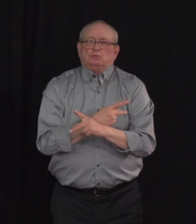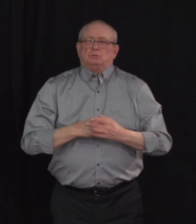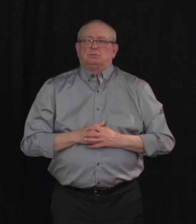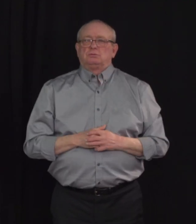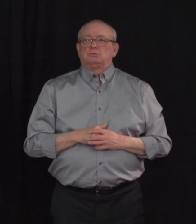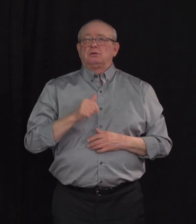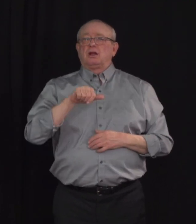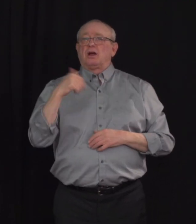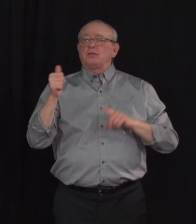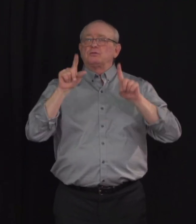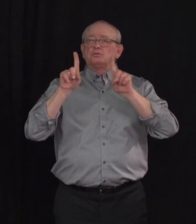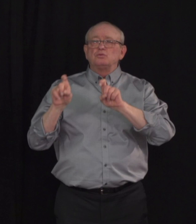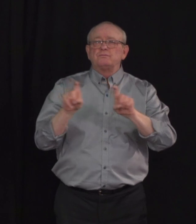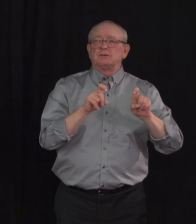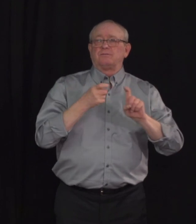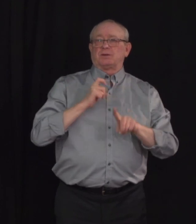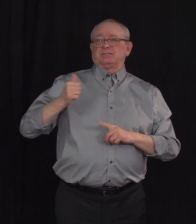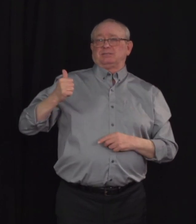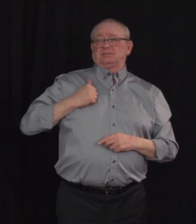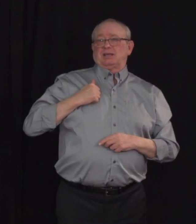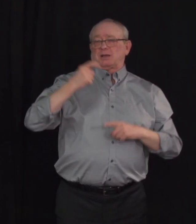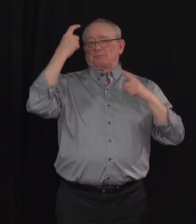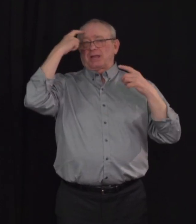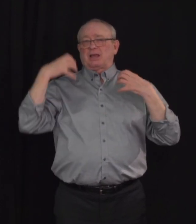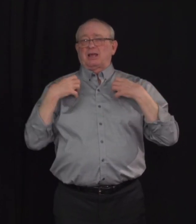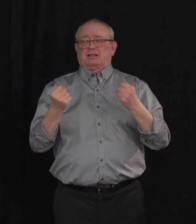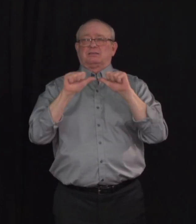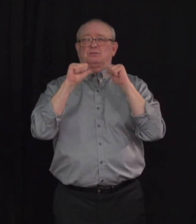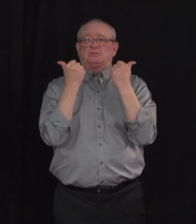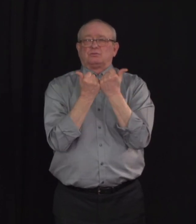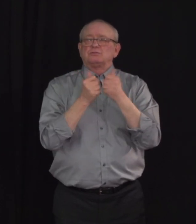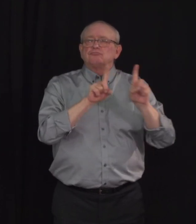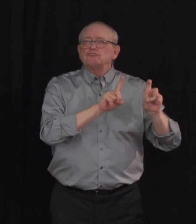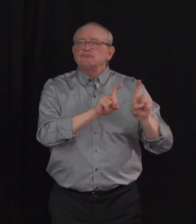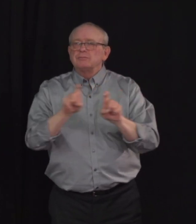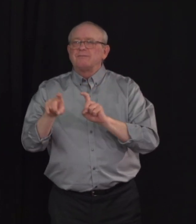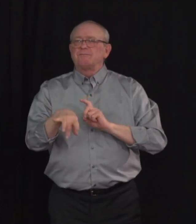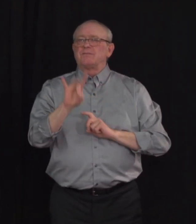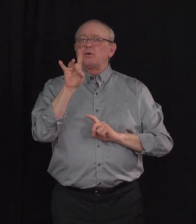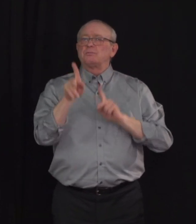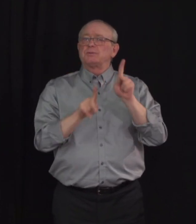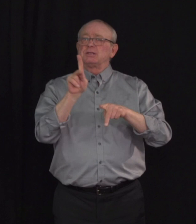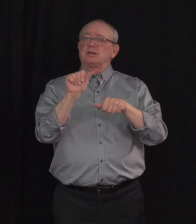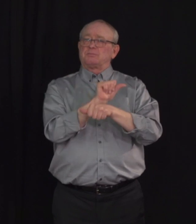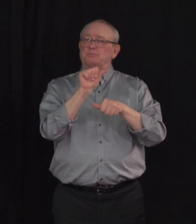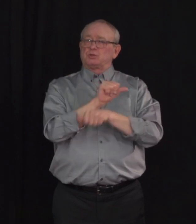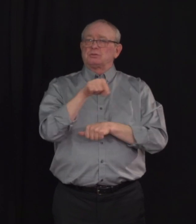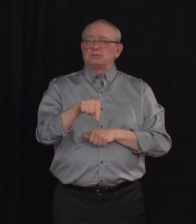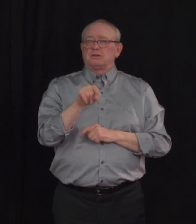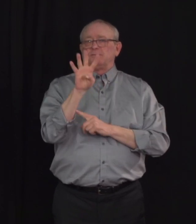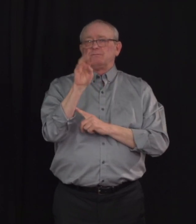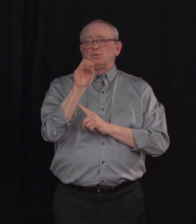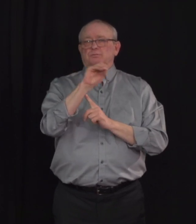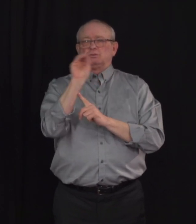pandemic. Today, I want to remind all Albertans to take care of their mental health. The physical symptoms of COVID and